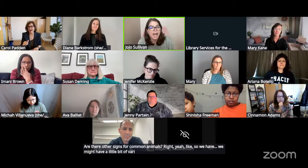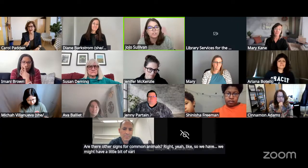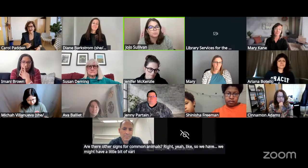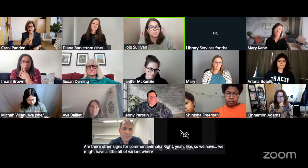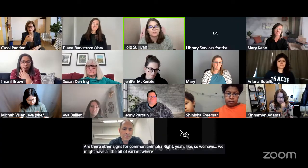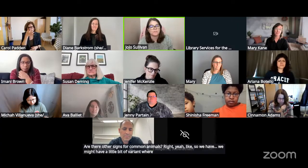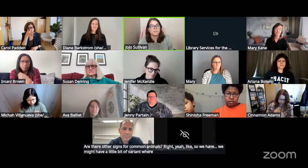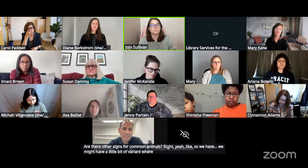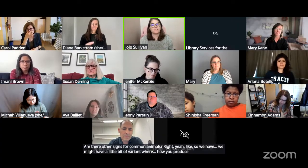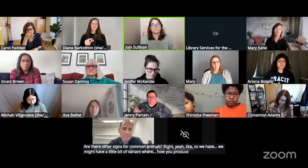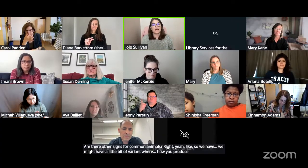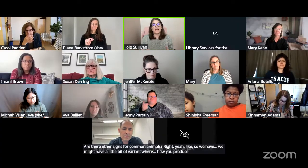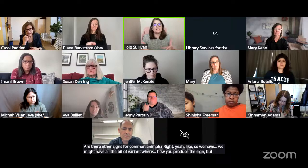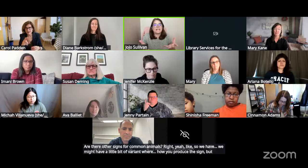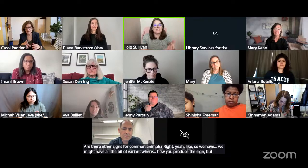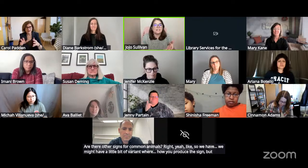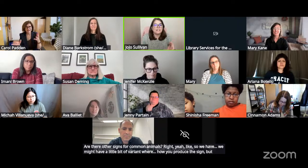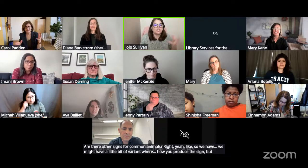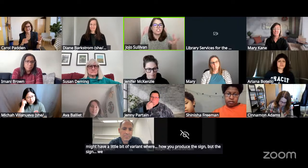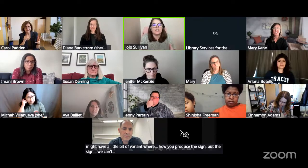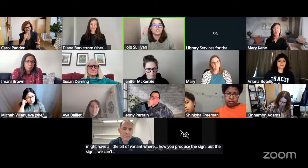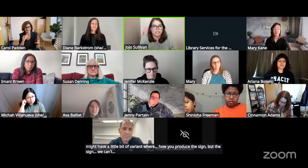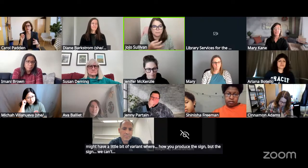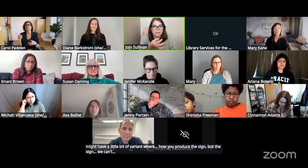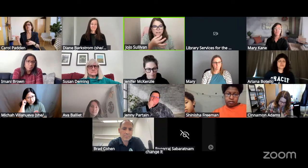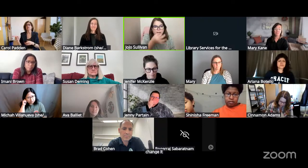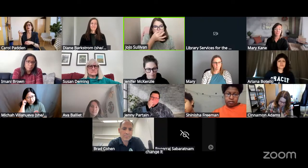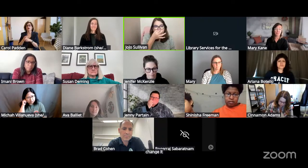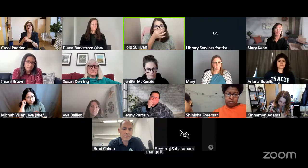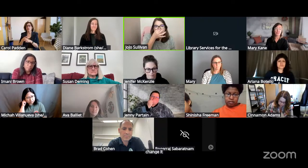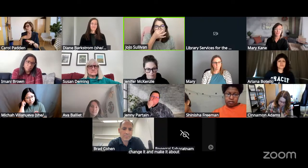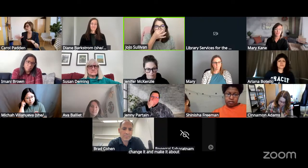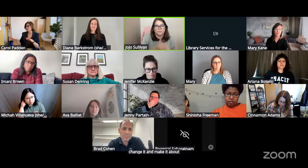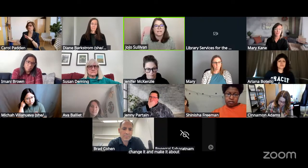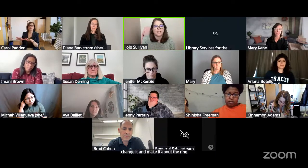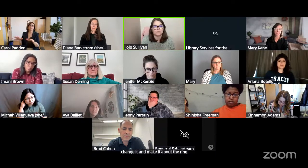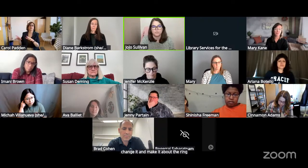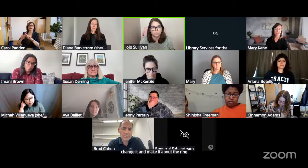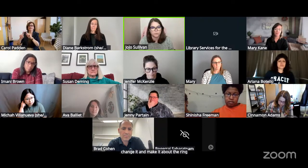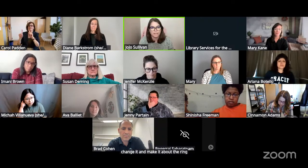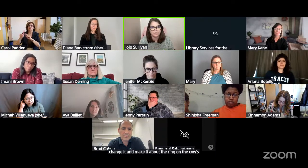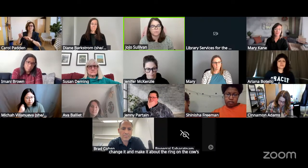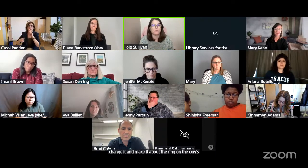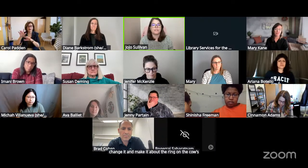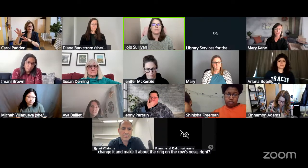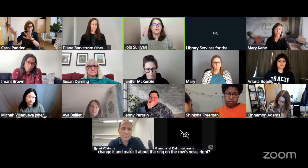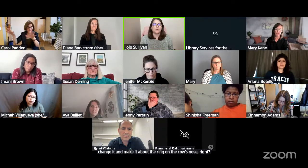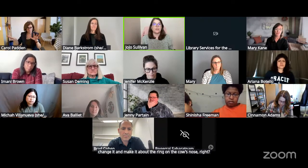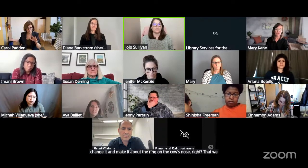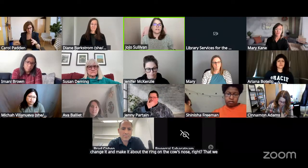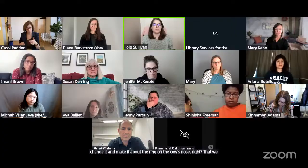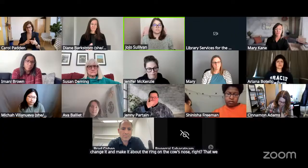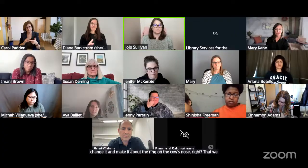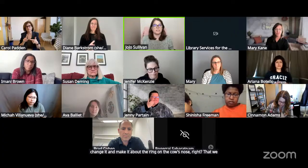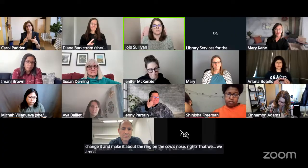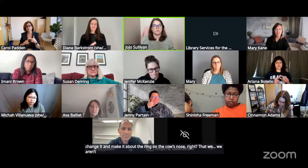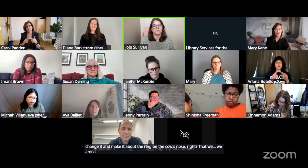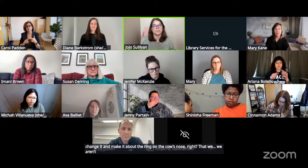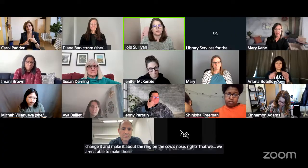you produce the sign, but the sign, we can't change Oh, it and make it about the ring on the cow's nose, right? That we aren't able to make those right.